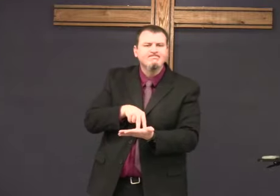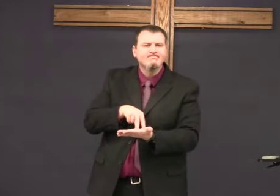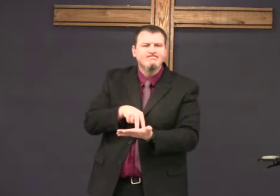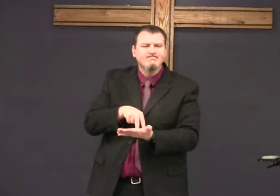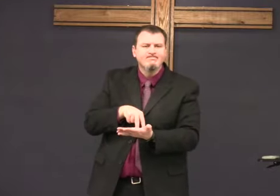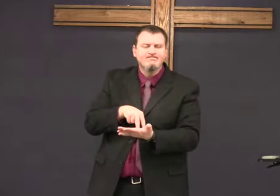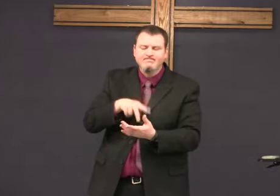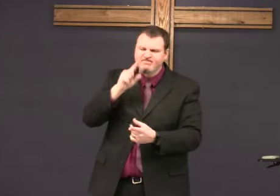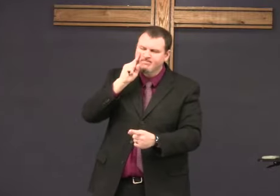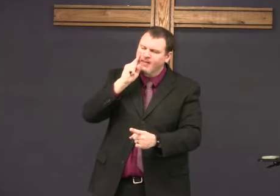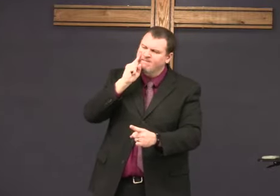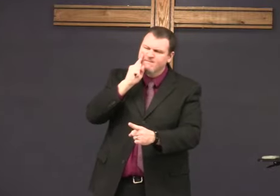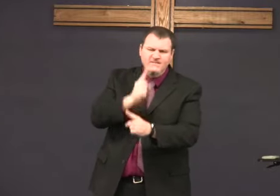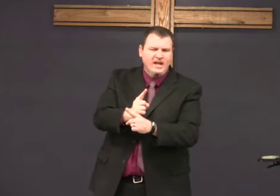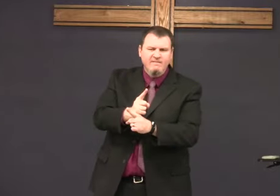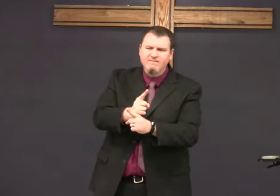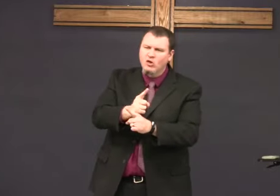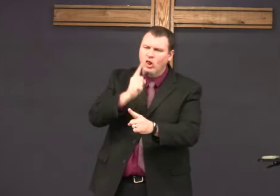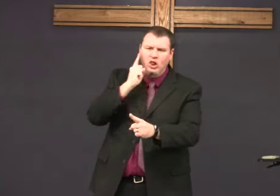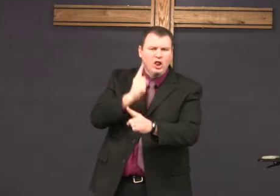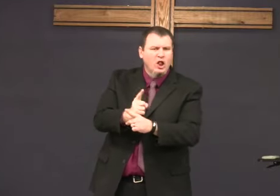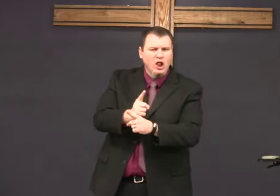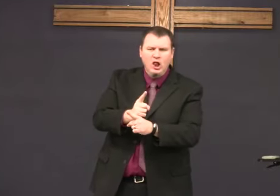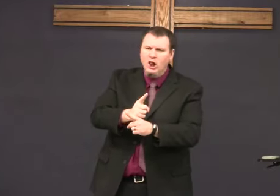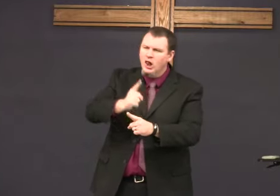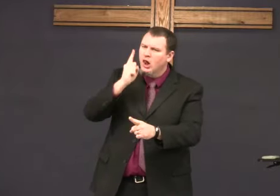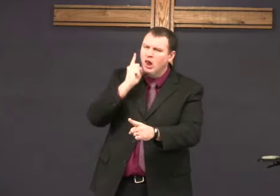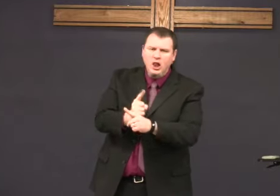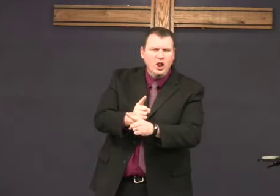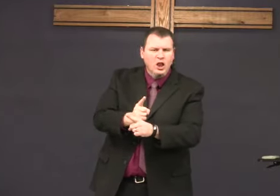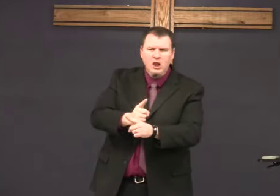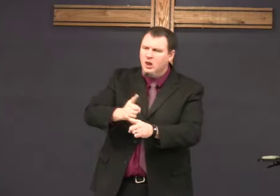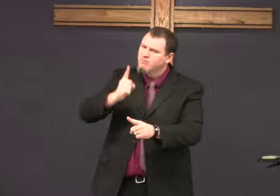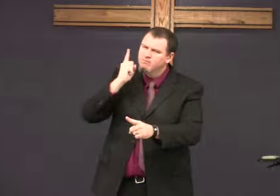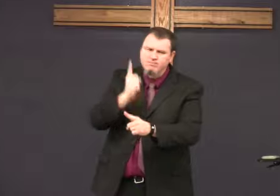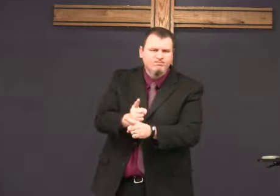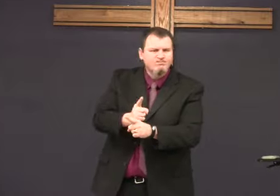Or will I stand firm, stand faithful?